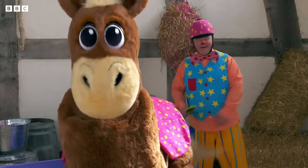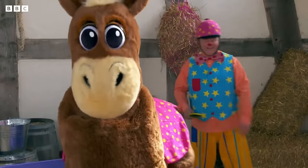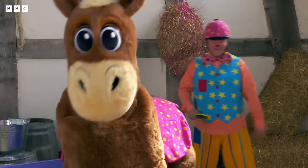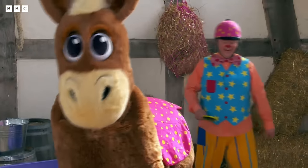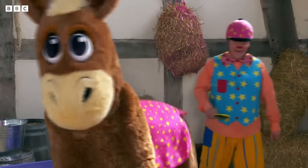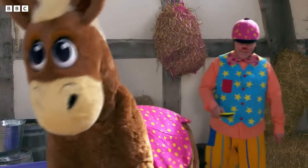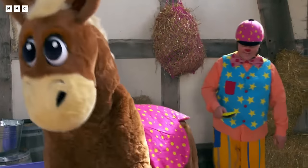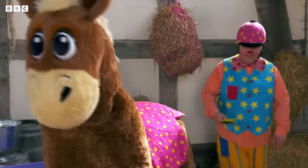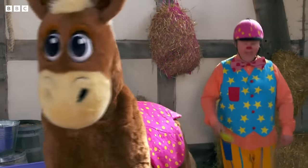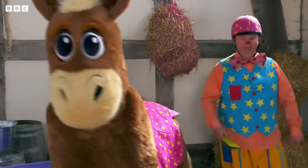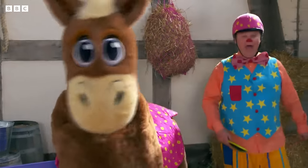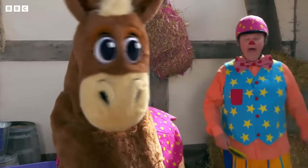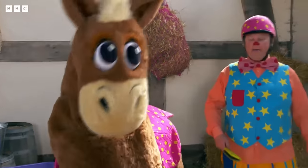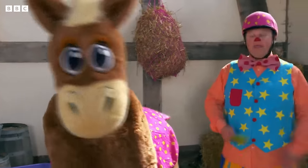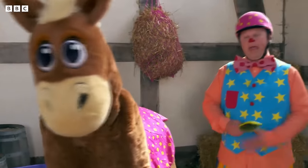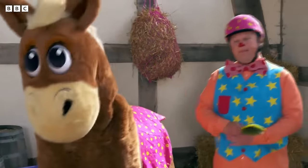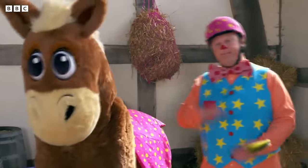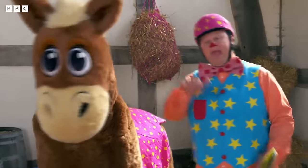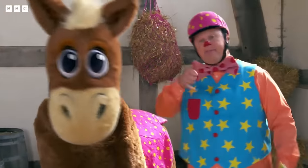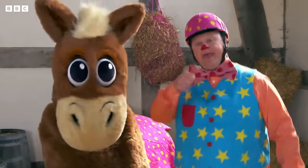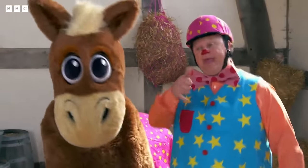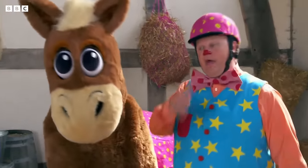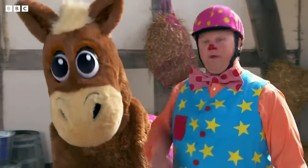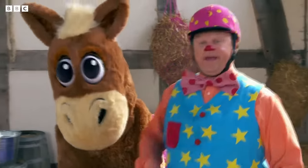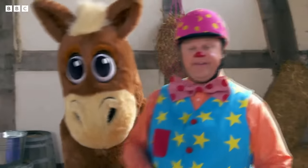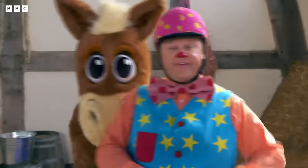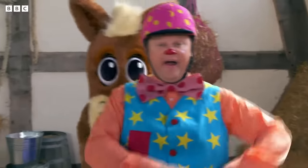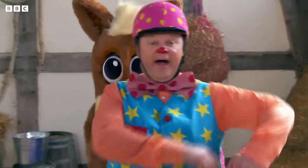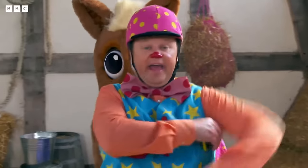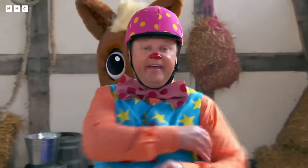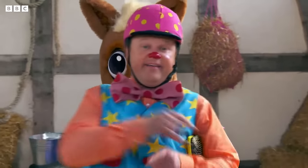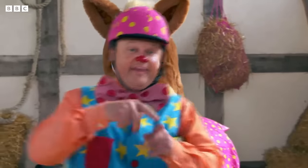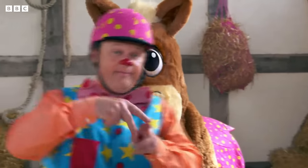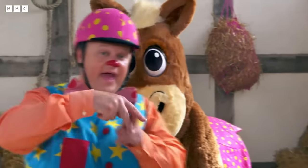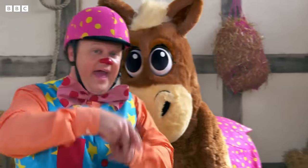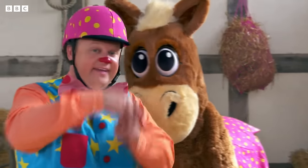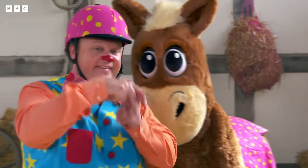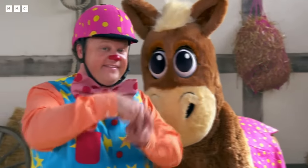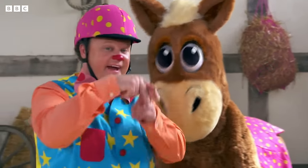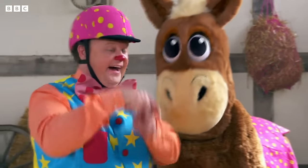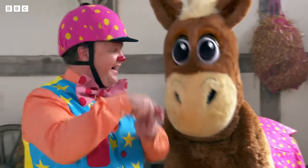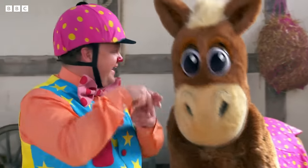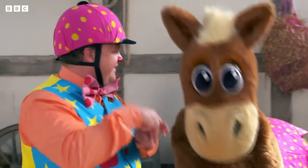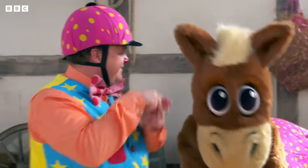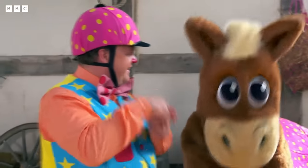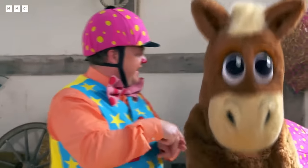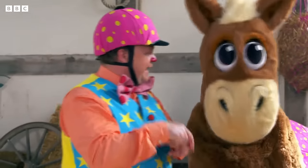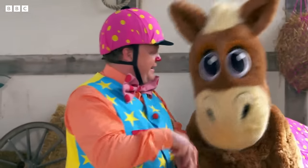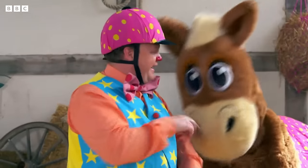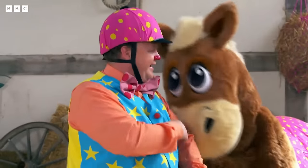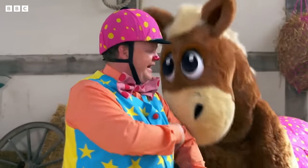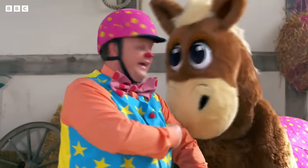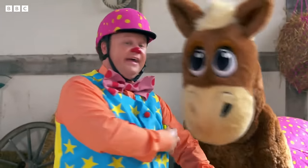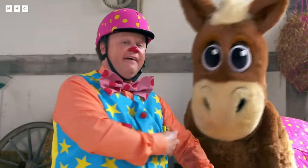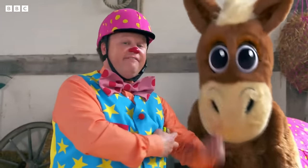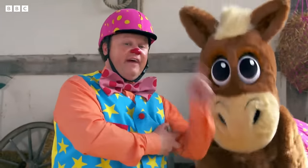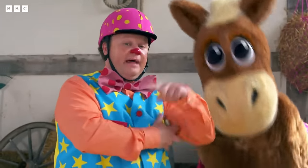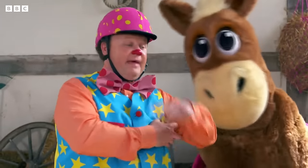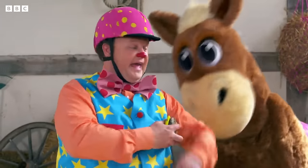All right. Maybe we could try some exercise. Come on, follow me.